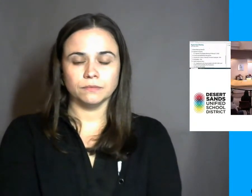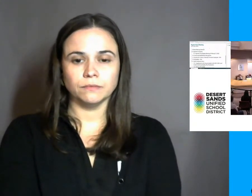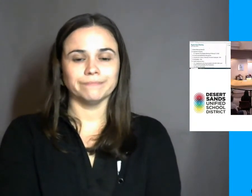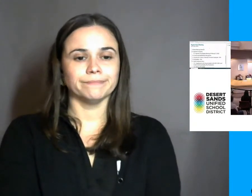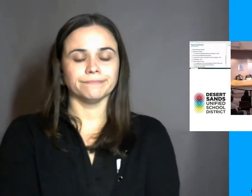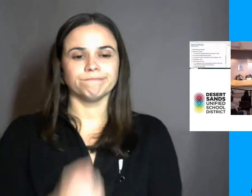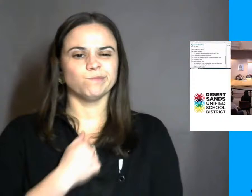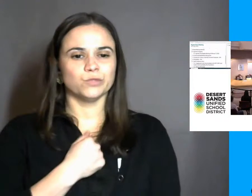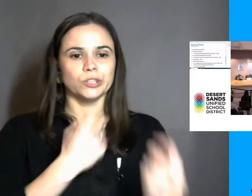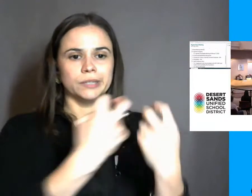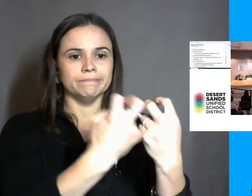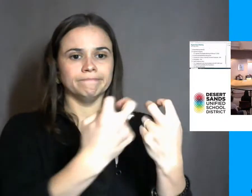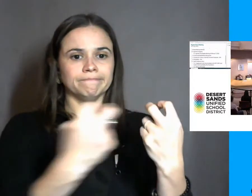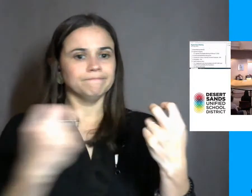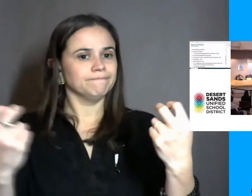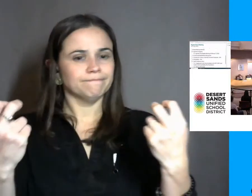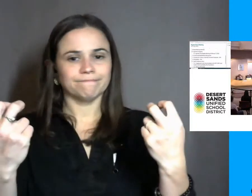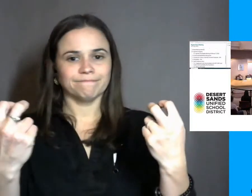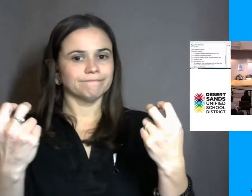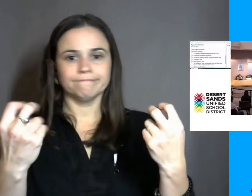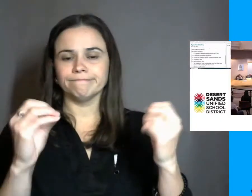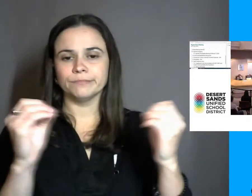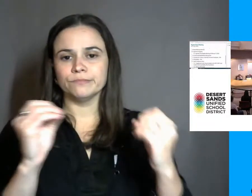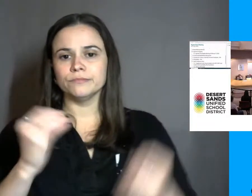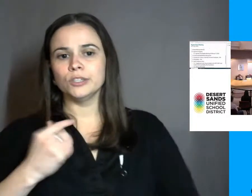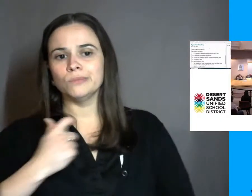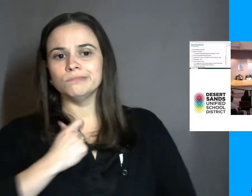No? Okay. Ms. Pierce?